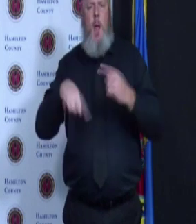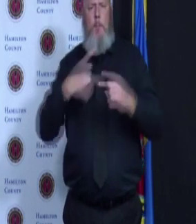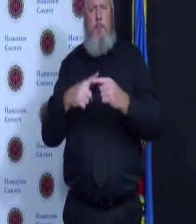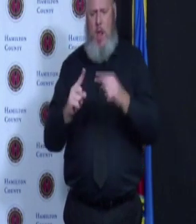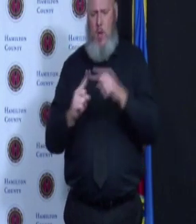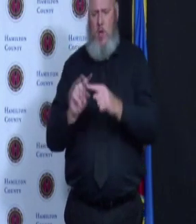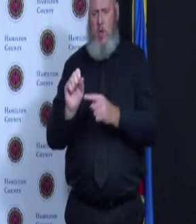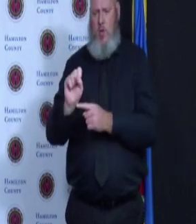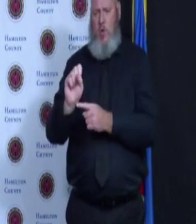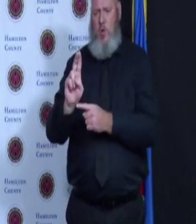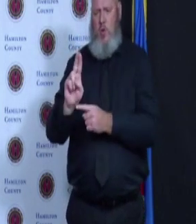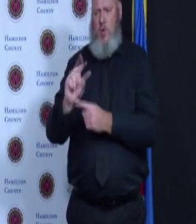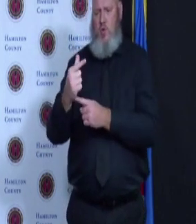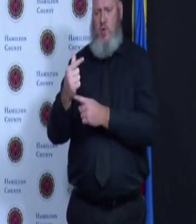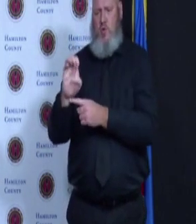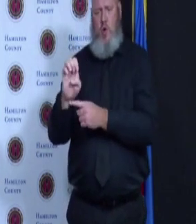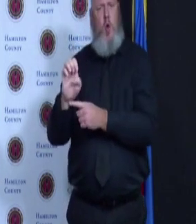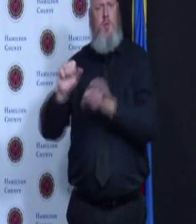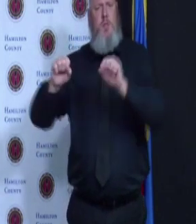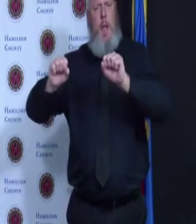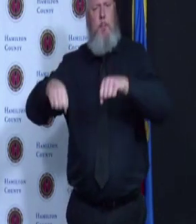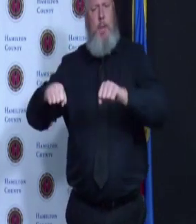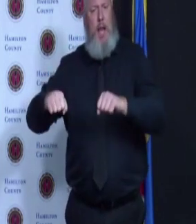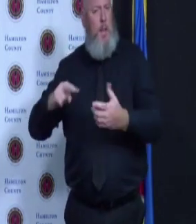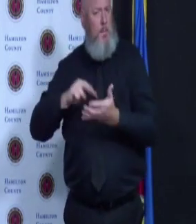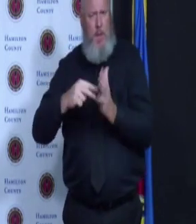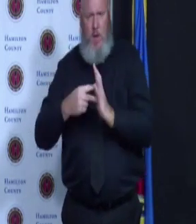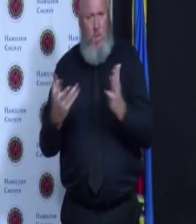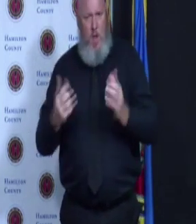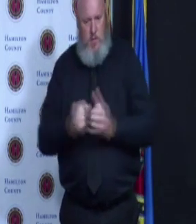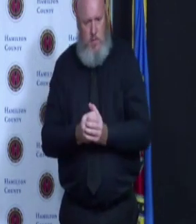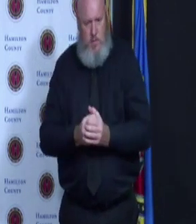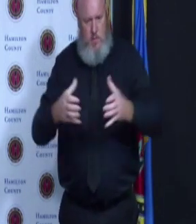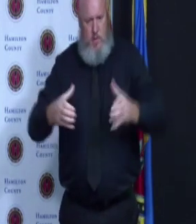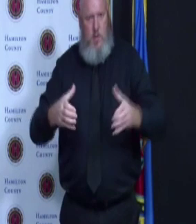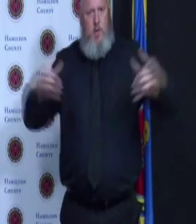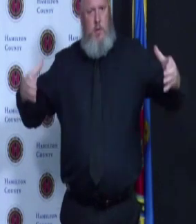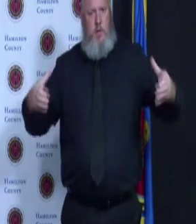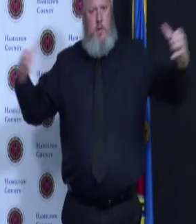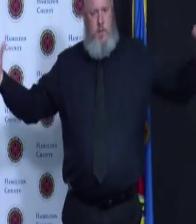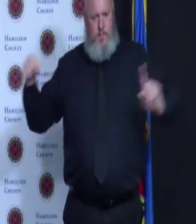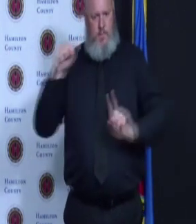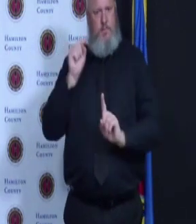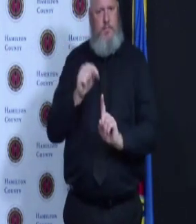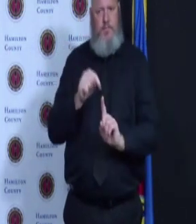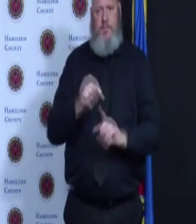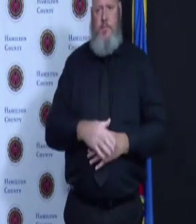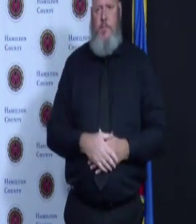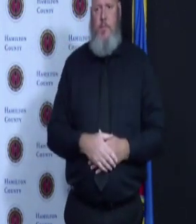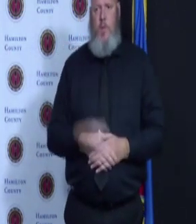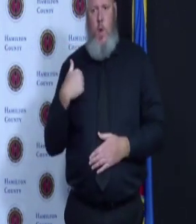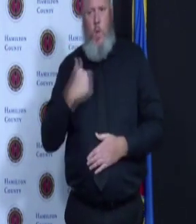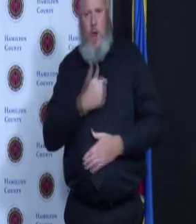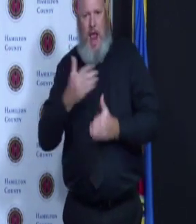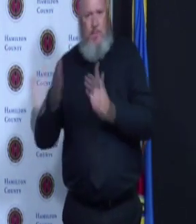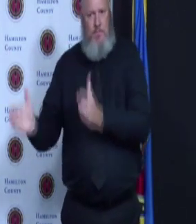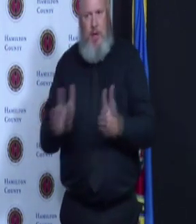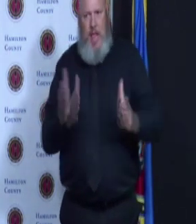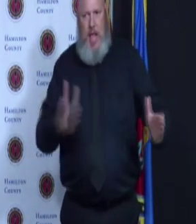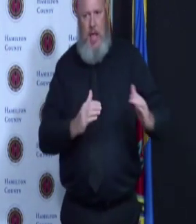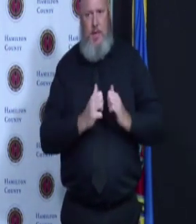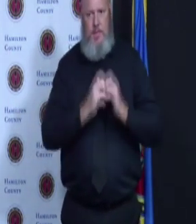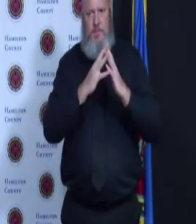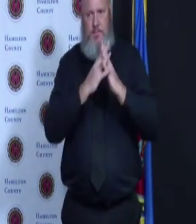region collaborates with all hospitals on medical surge planning and preparedness. This means that a hospital